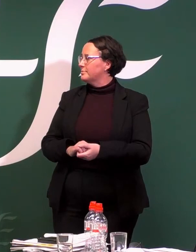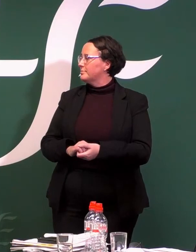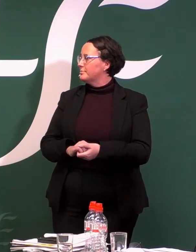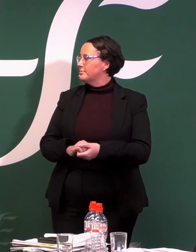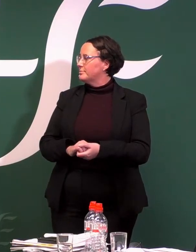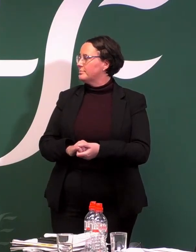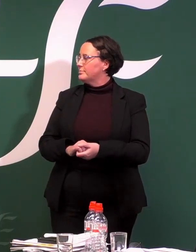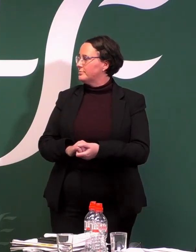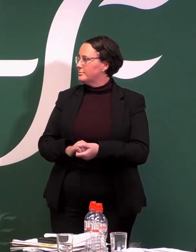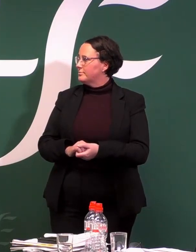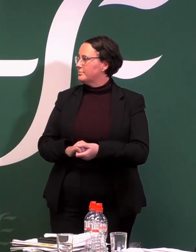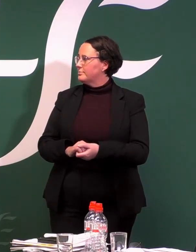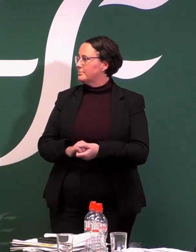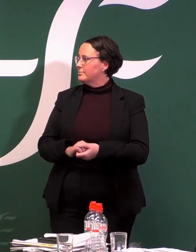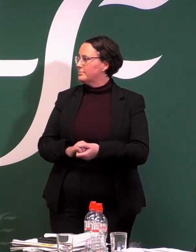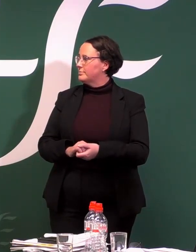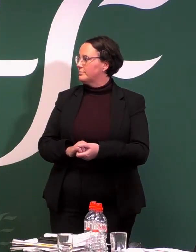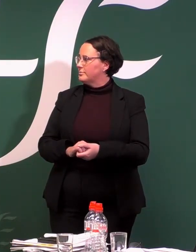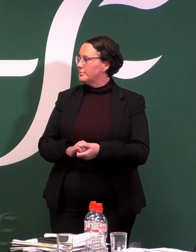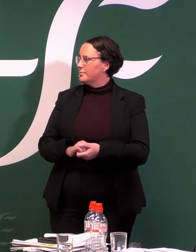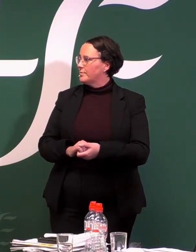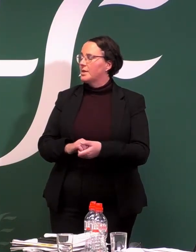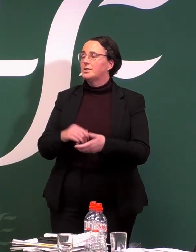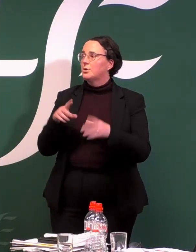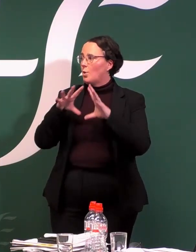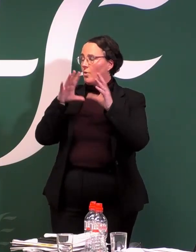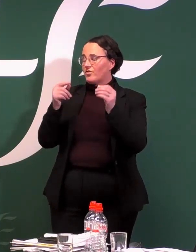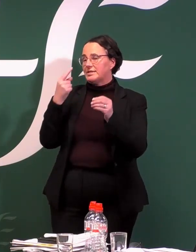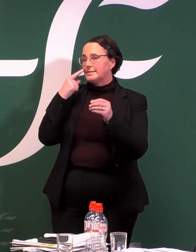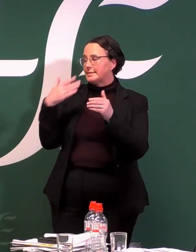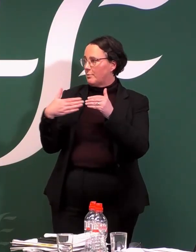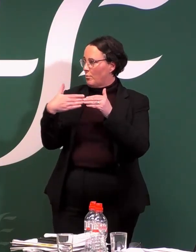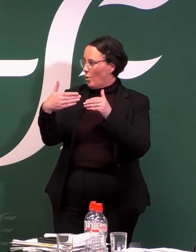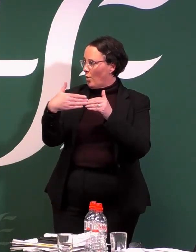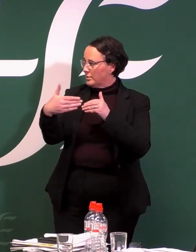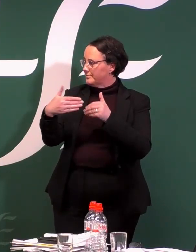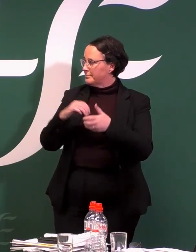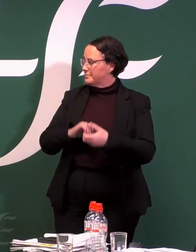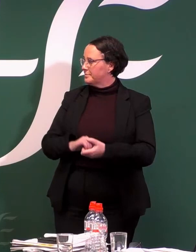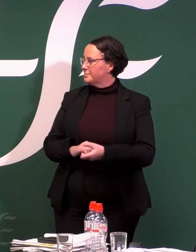cur costin sa bhreis I bhaim sa dóis go muid abalta an